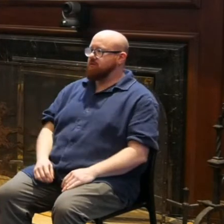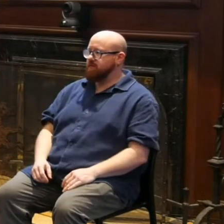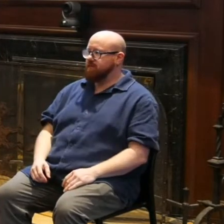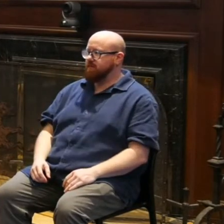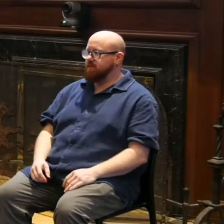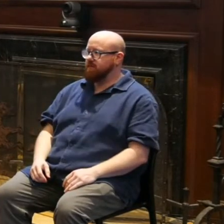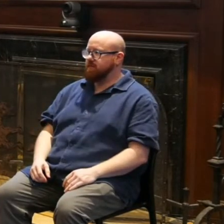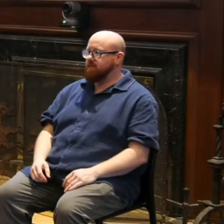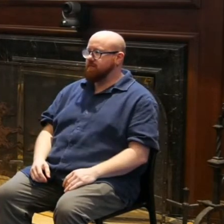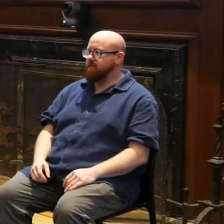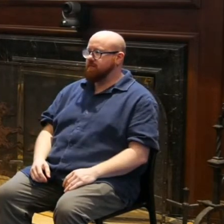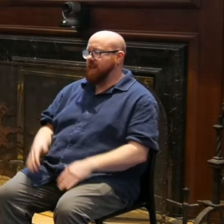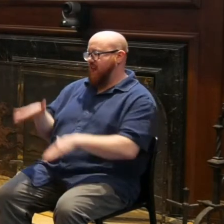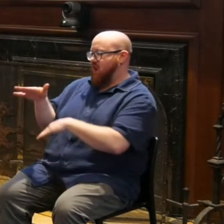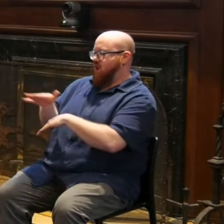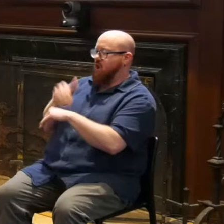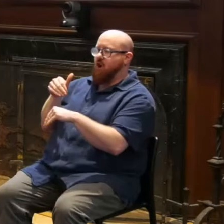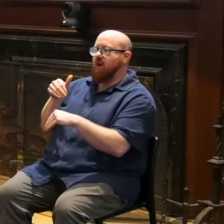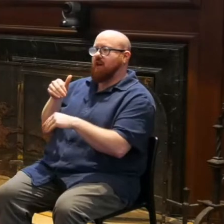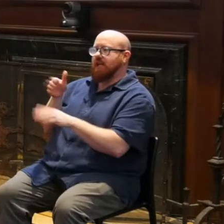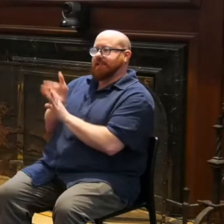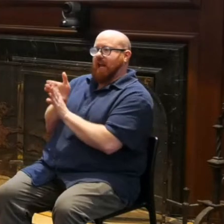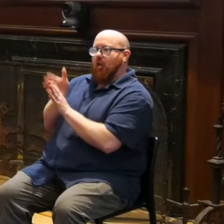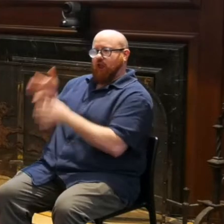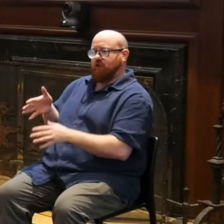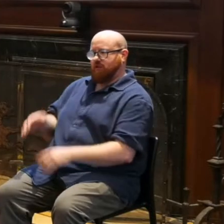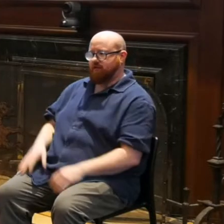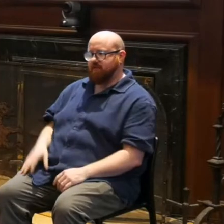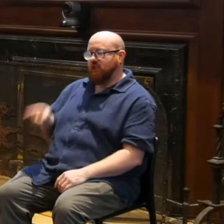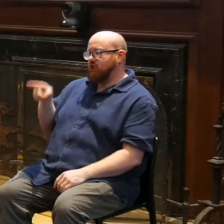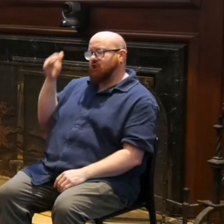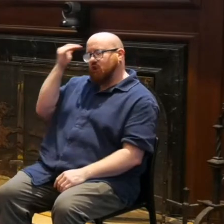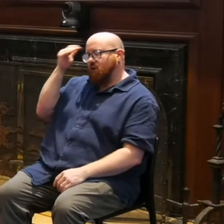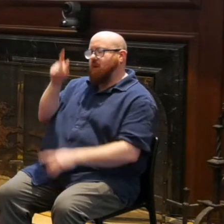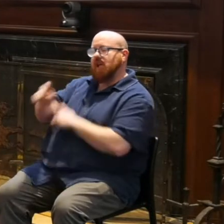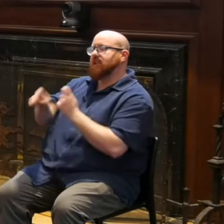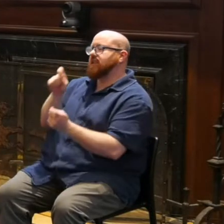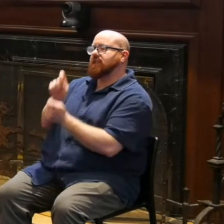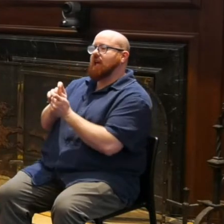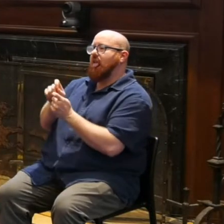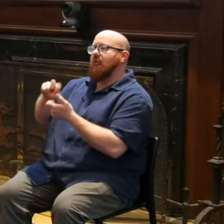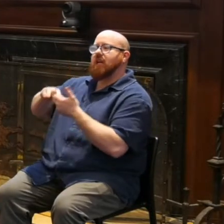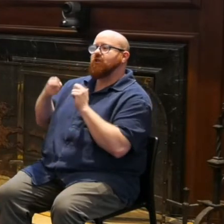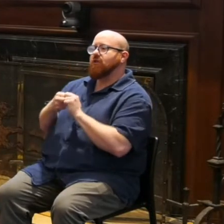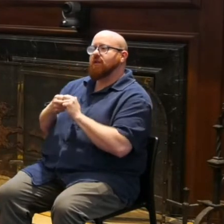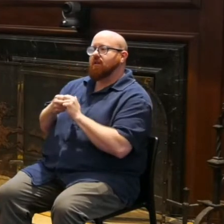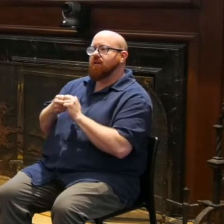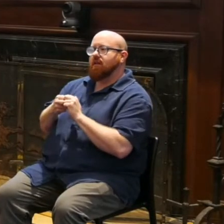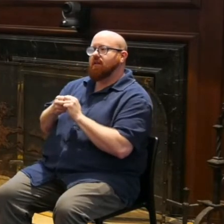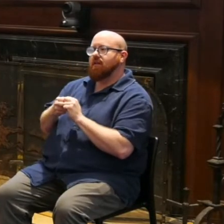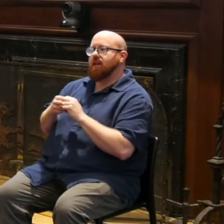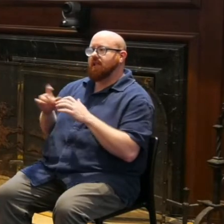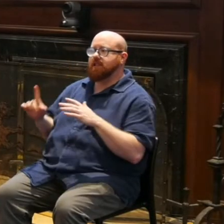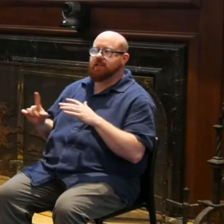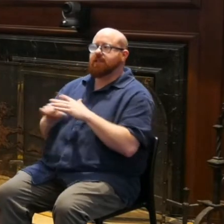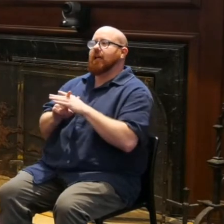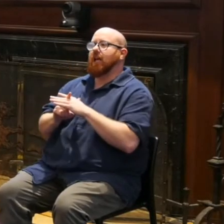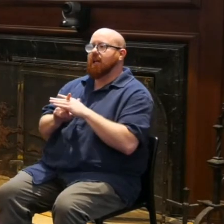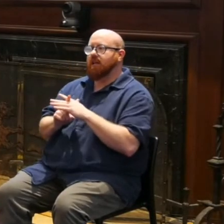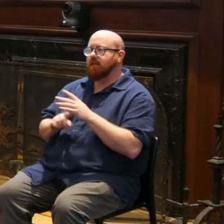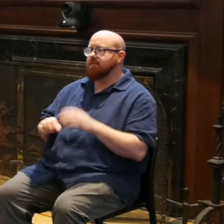They called in a shrink. She knew exactly what the problem was. Sudden onset